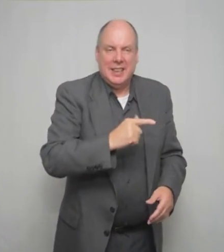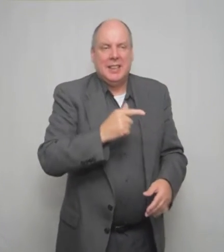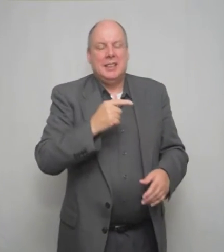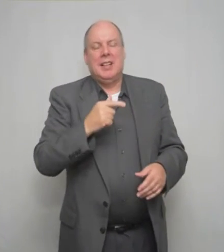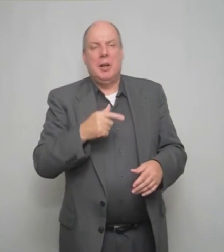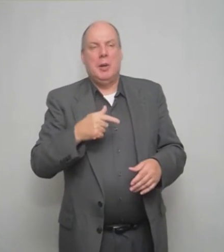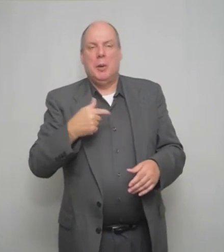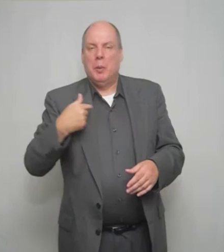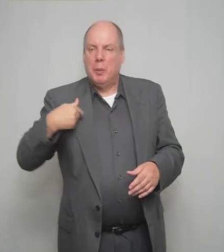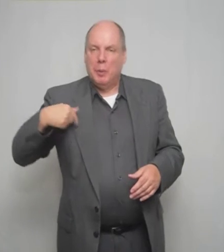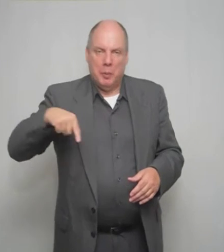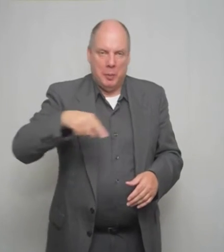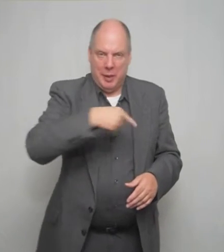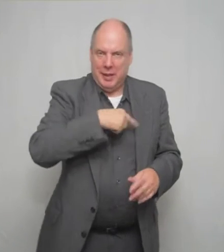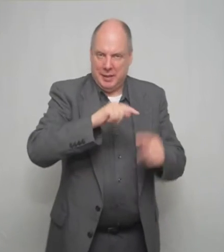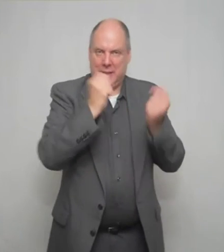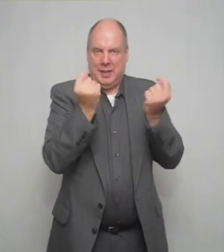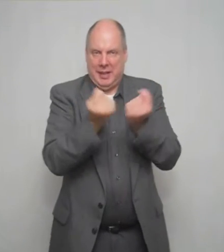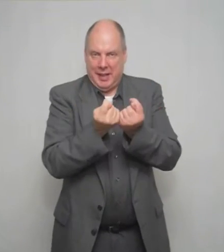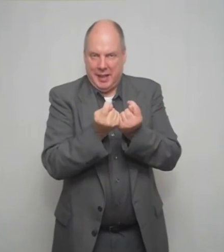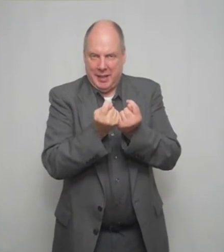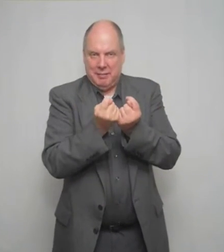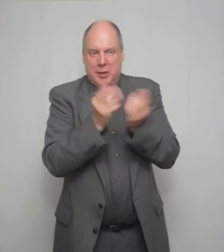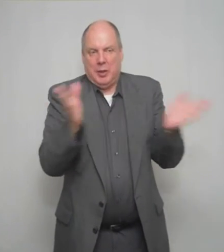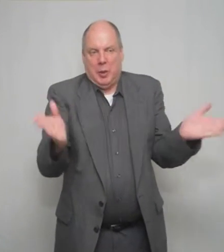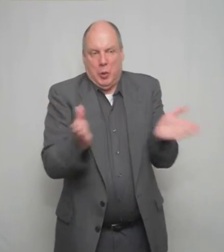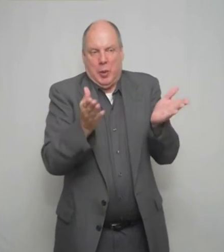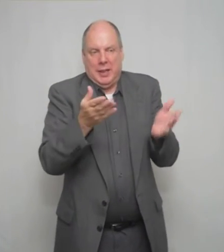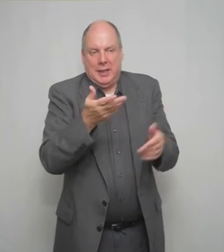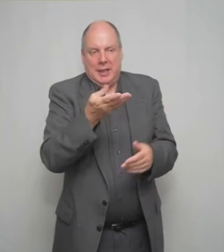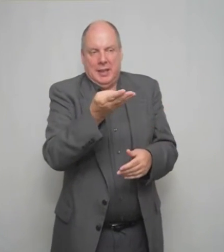learn the other sign languages.